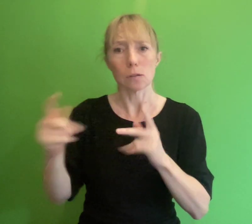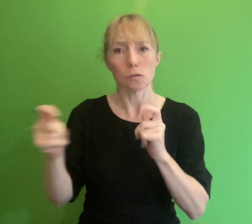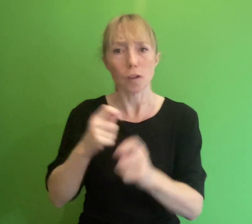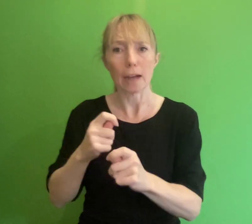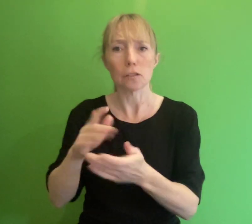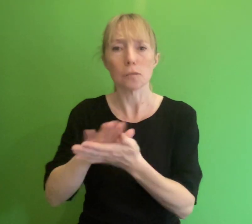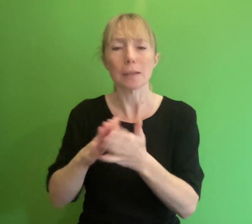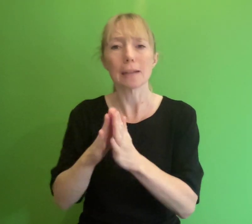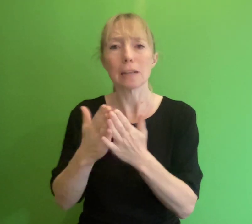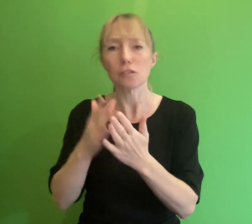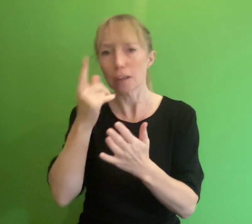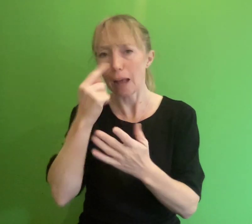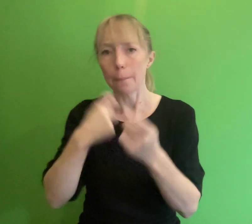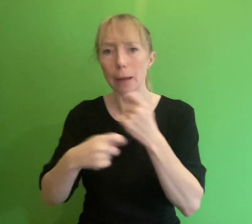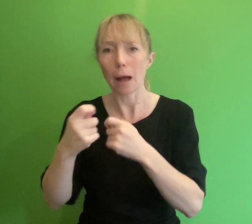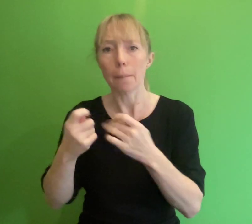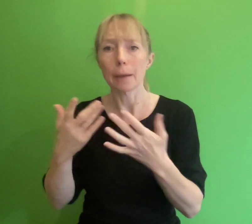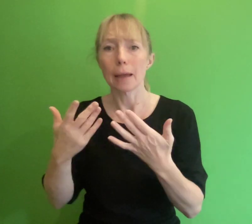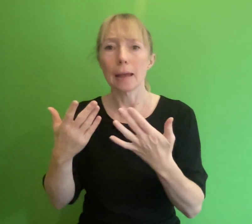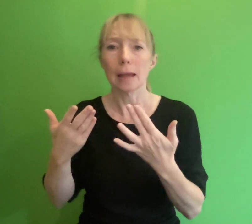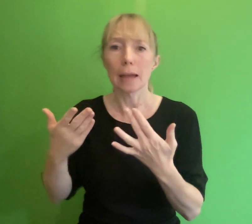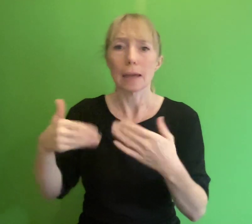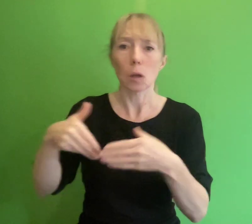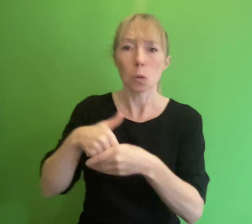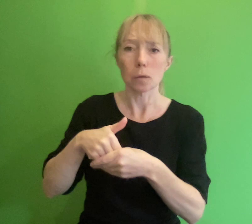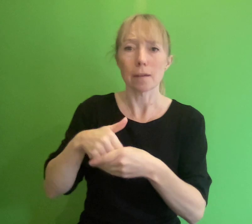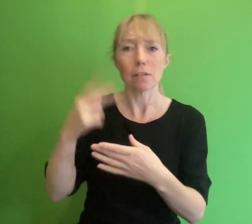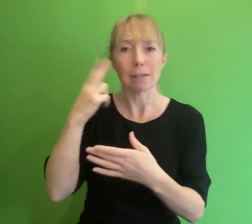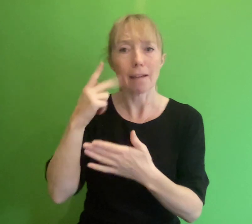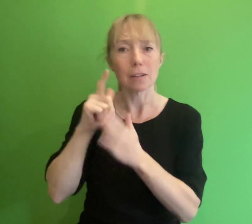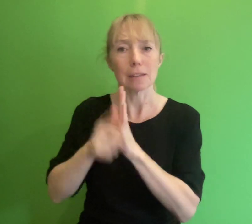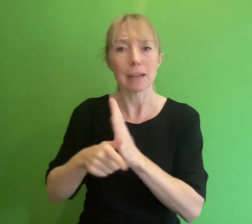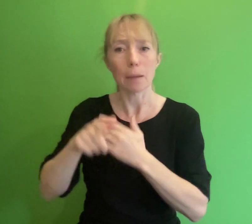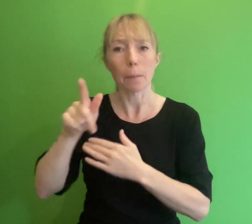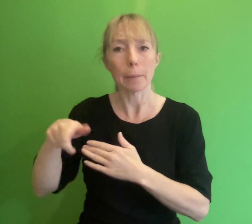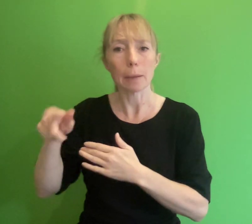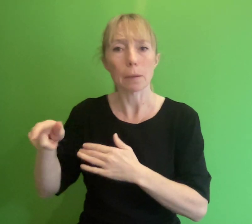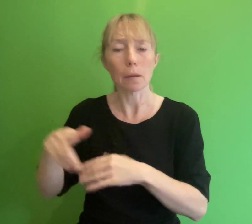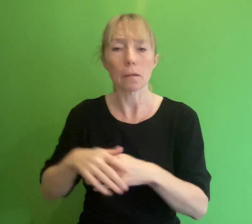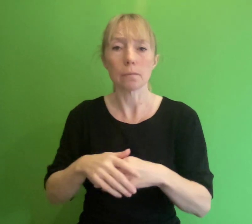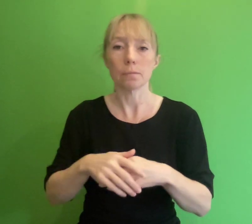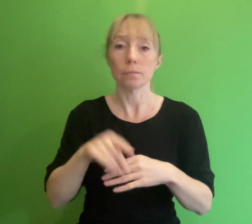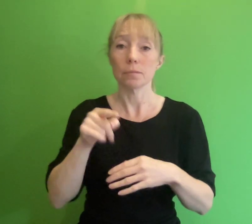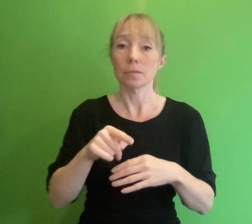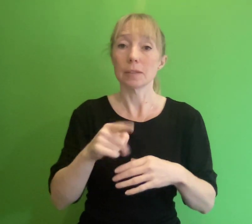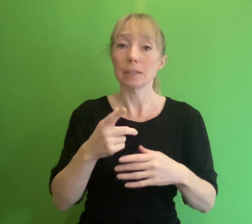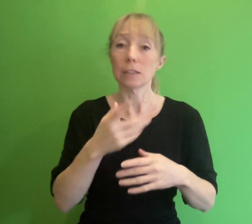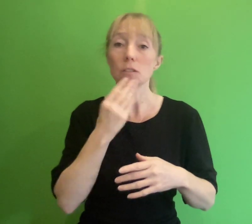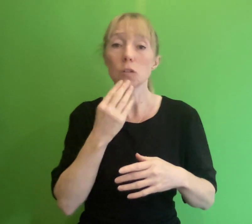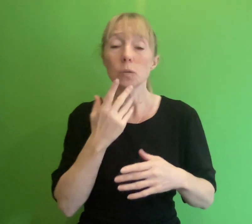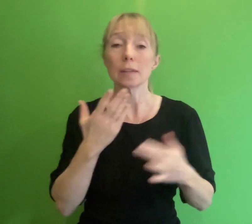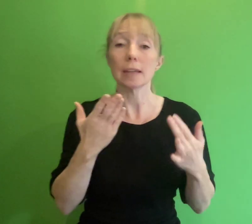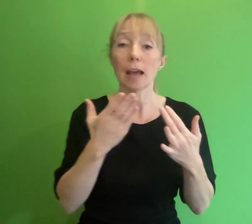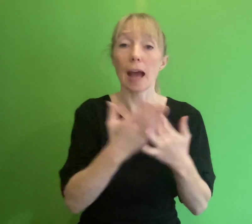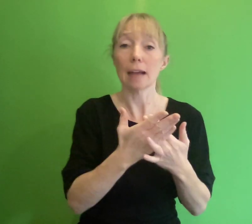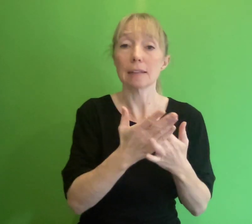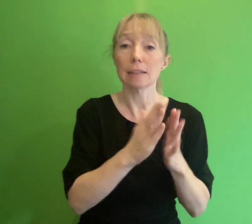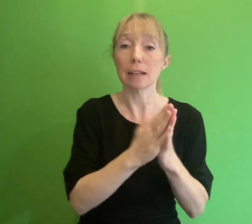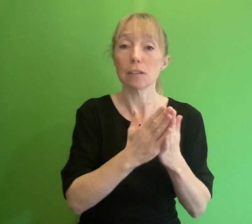people. These recommendations draw on both the Access to Literature research and from CRIPtic Arts and Spread